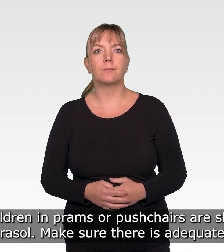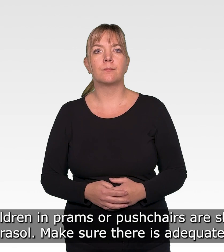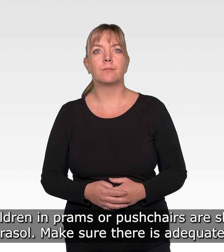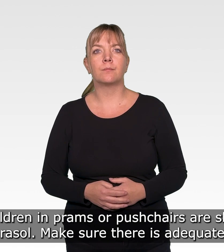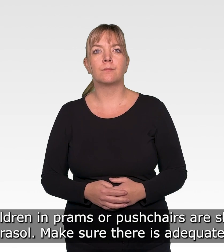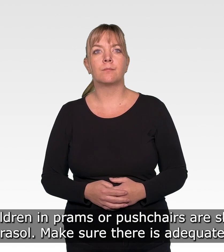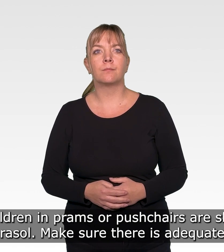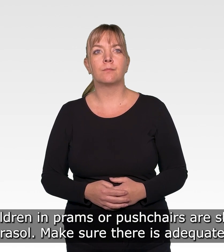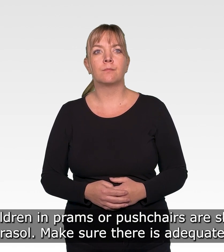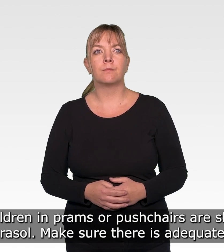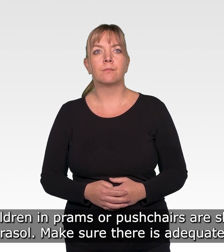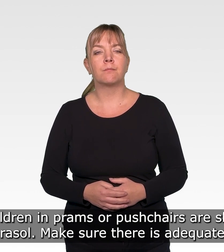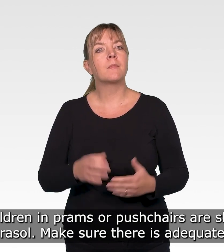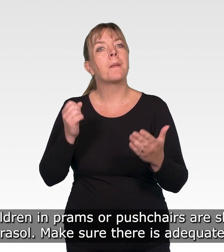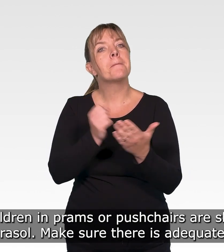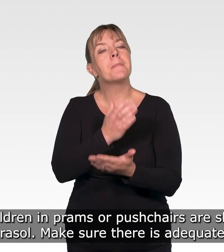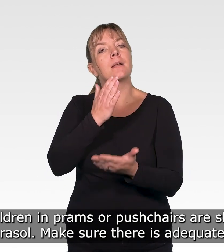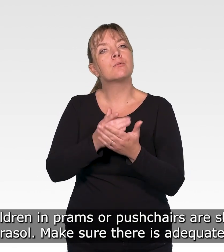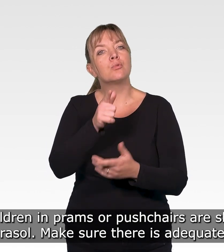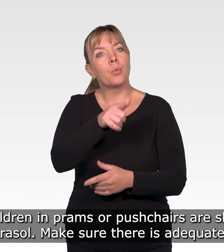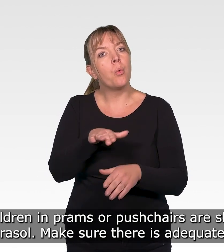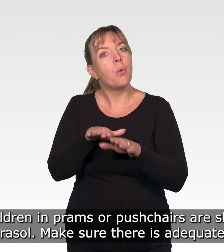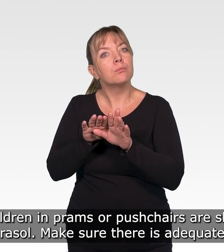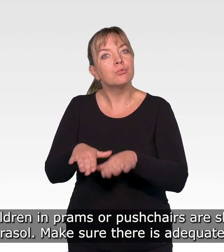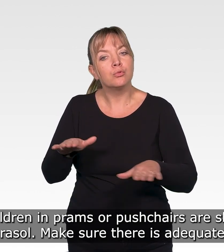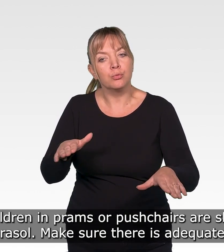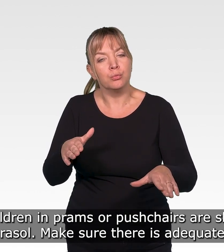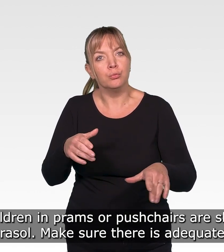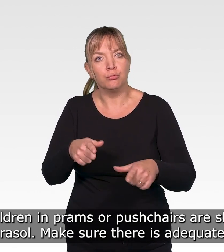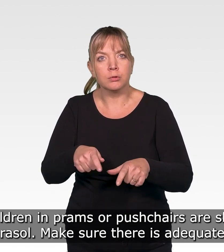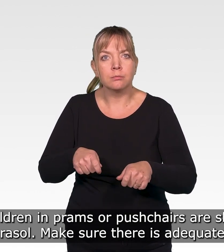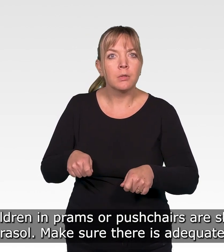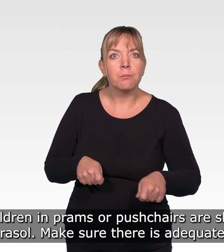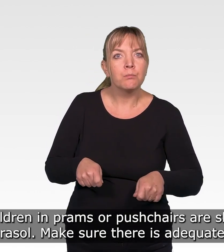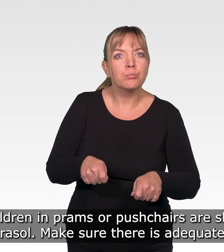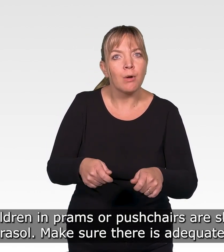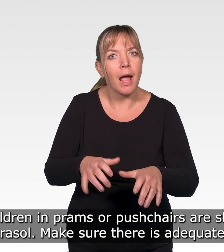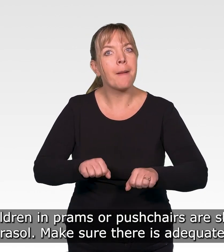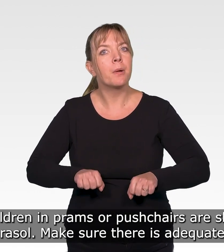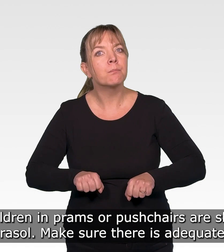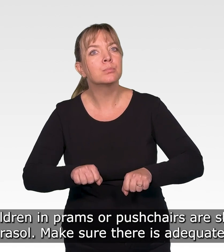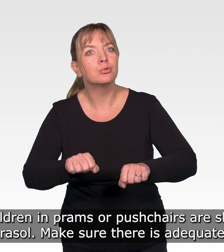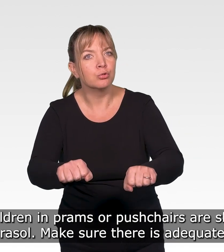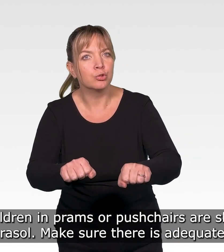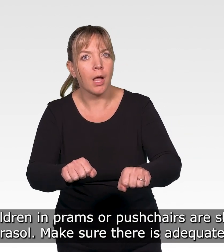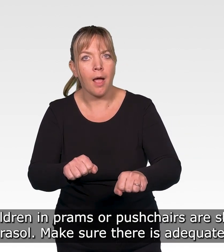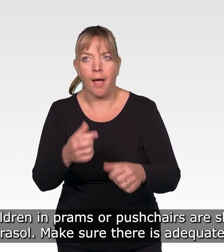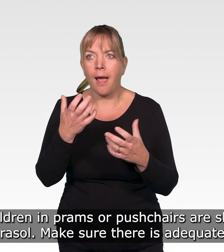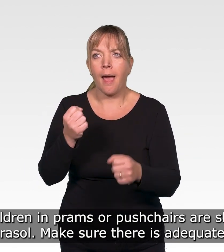Ensure children in prams or pushchairs are shaded by using a parasol. Make sure there is adequate